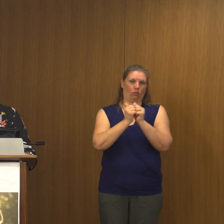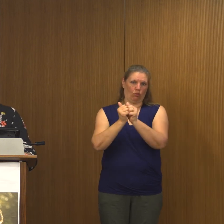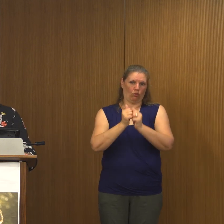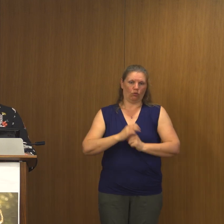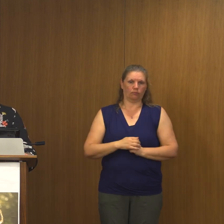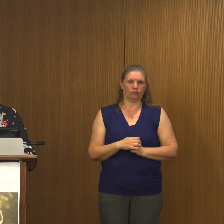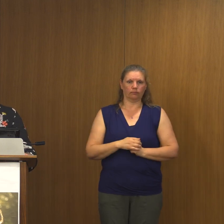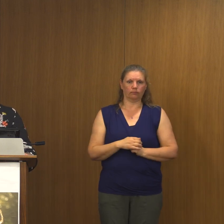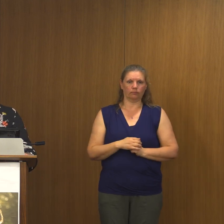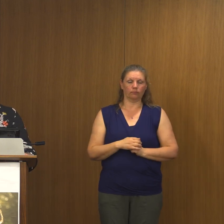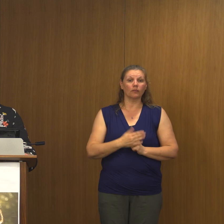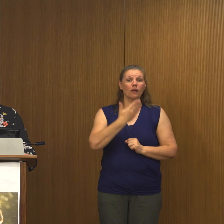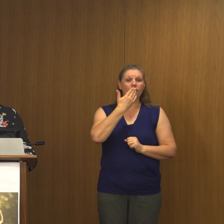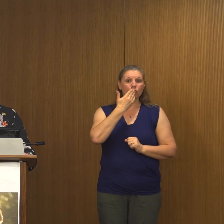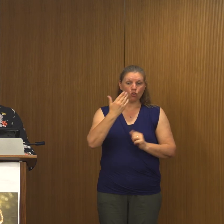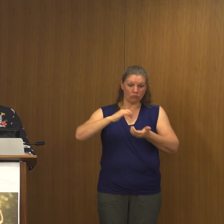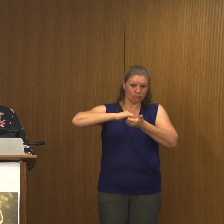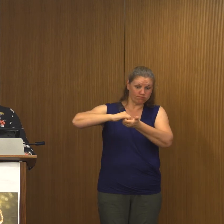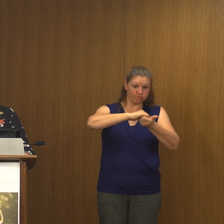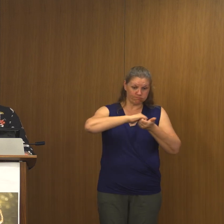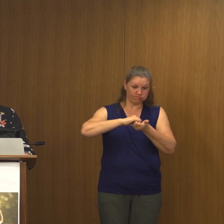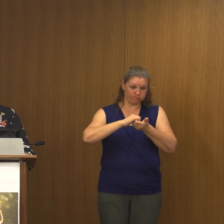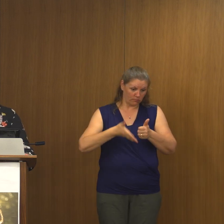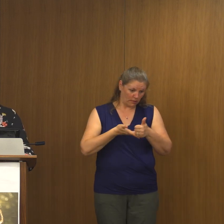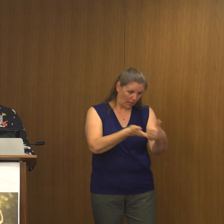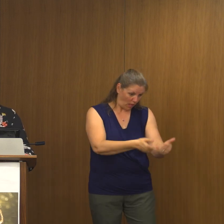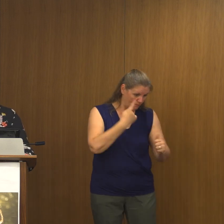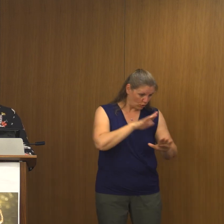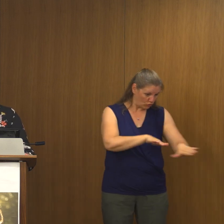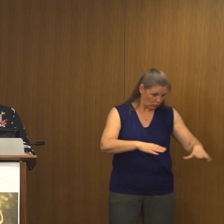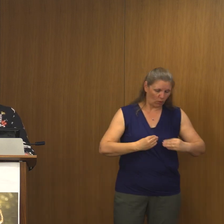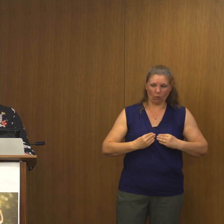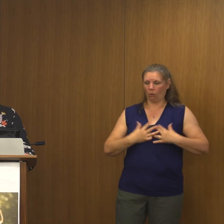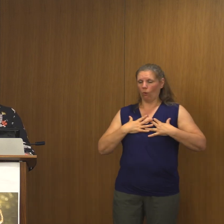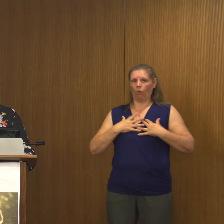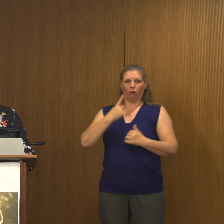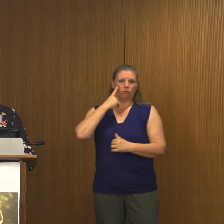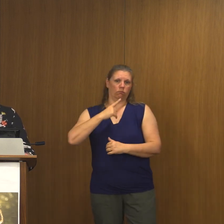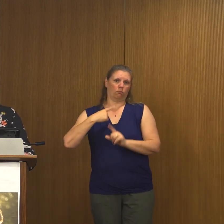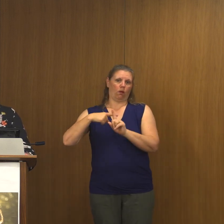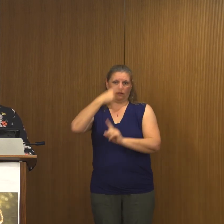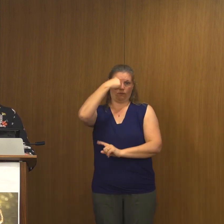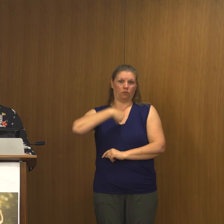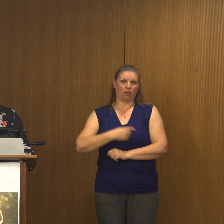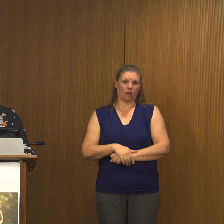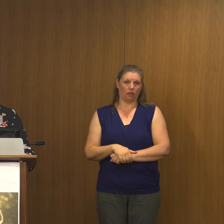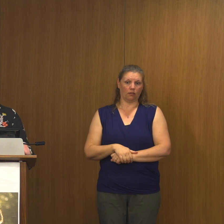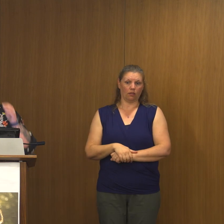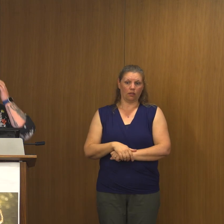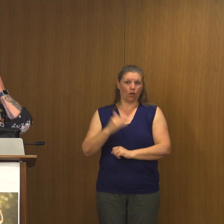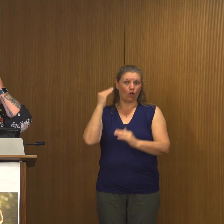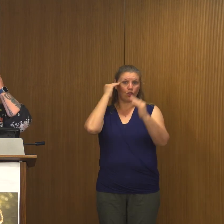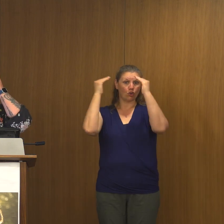Meaningful collaboration in improving the lives of kids has been tremendously therapeutic for myself. The knowledge acquired has trickled